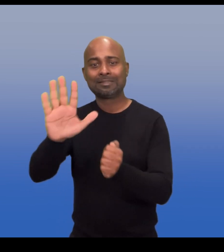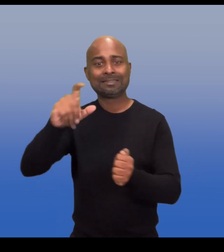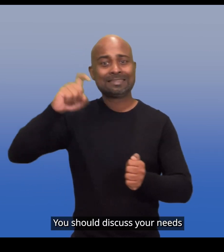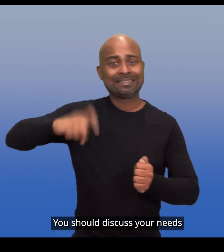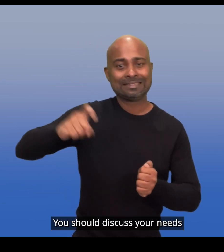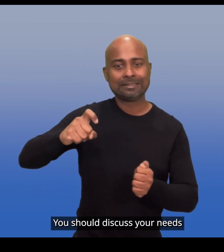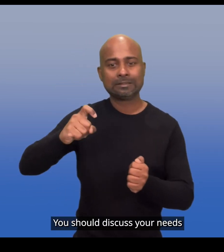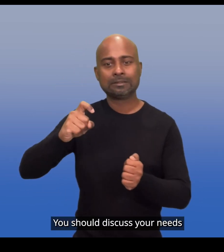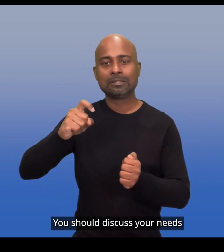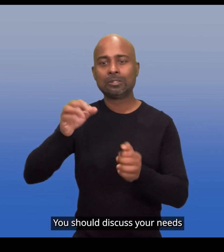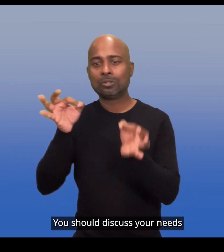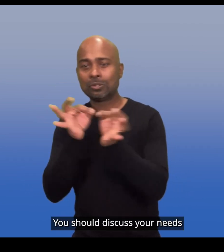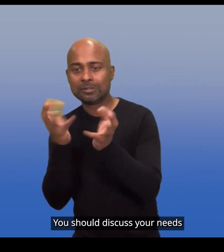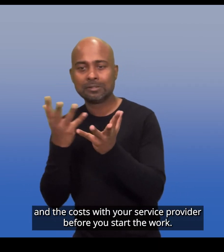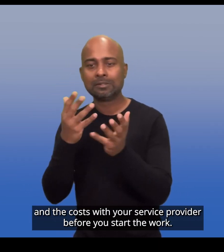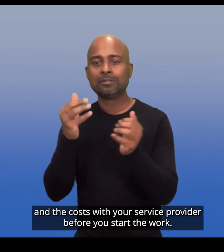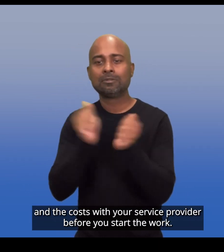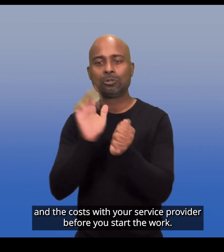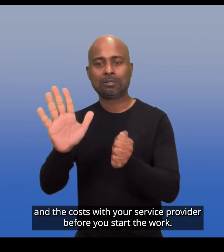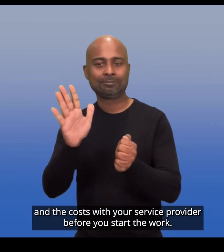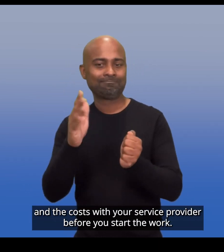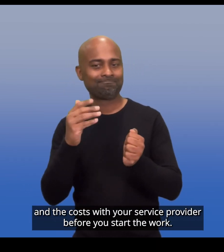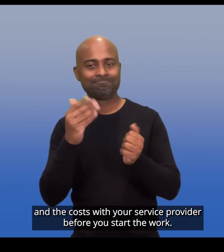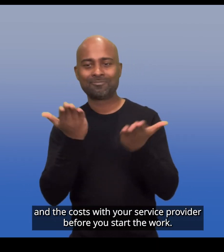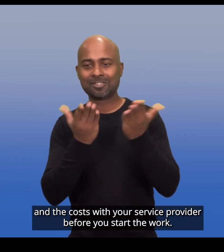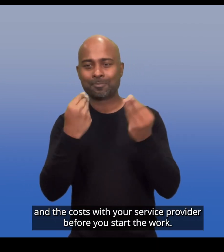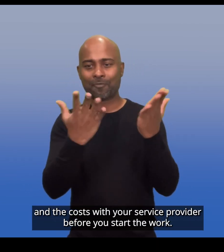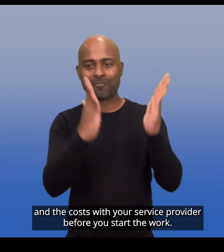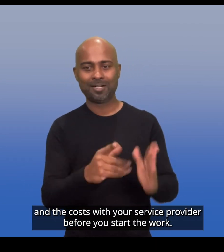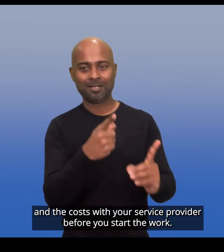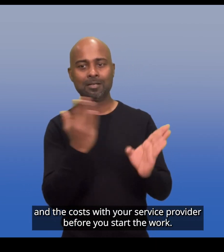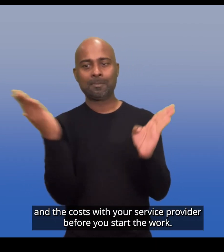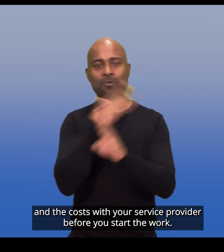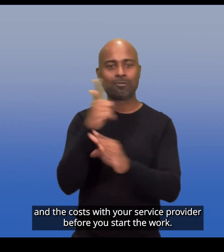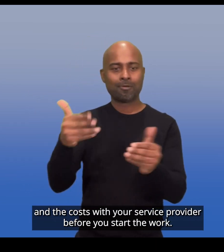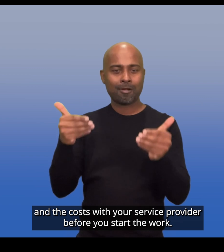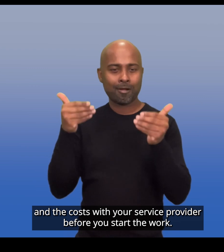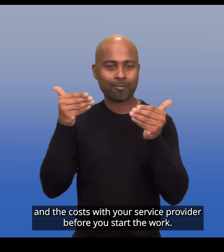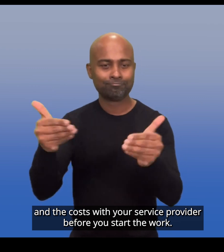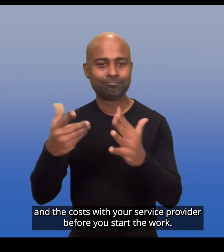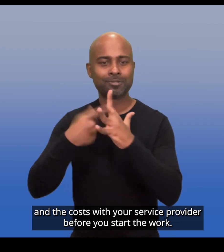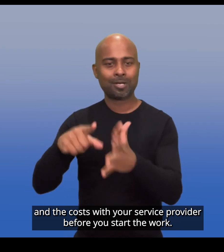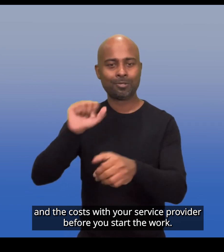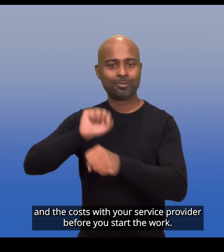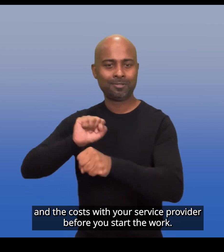You should discuss your needs and the costs with your service provider before you start the work.